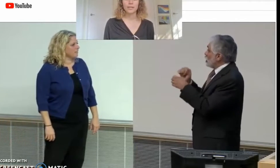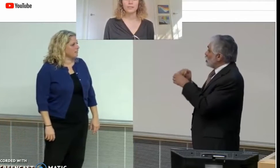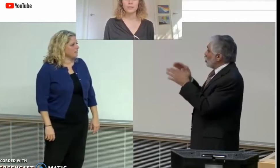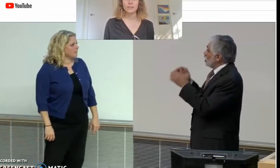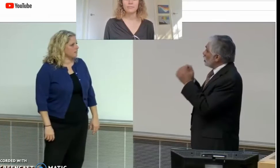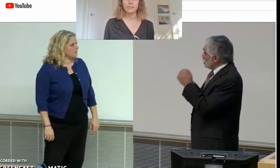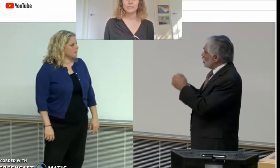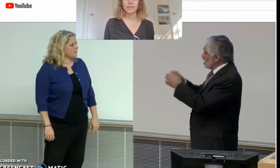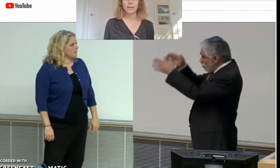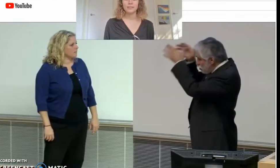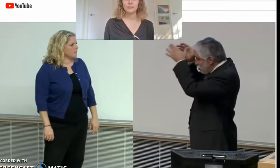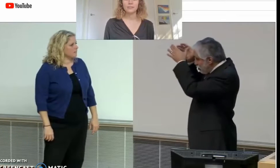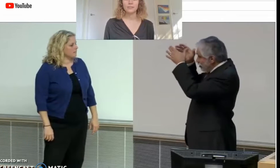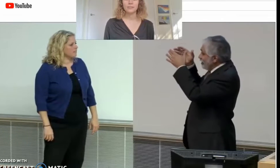Now there's evidence that